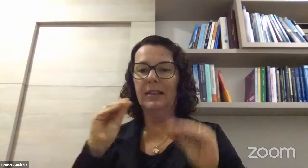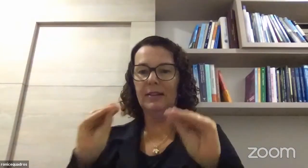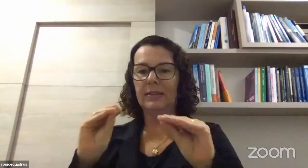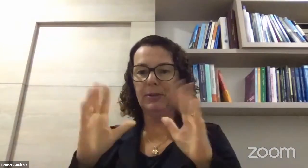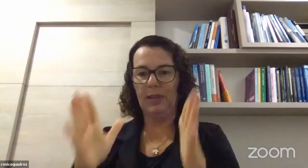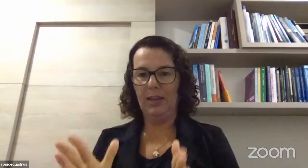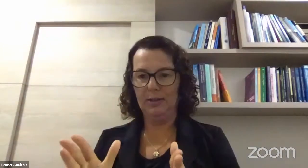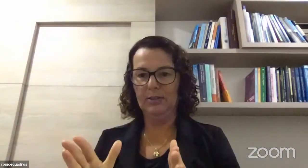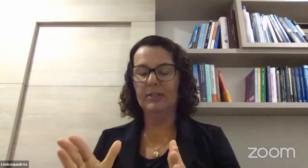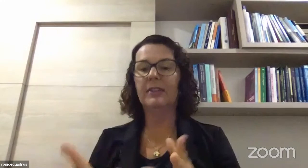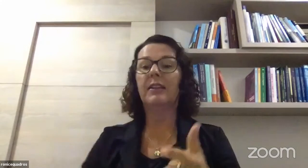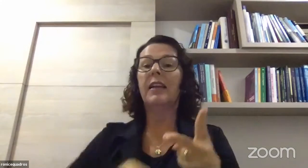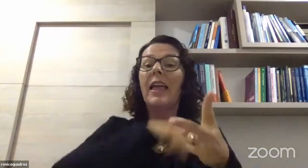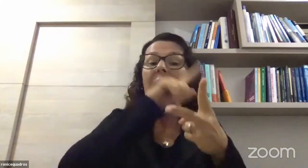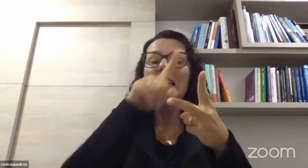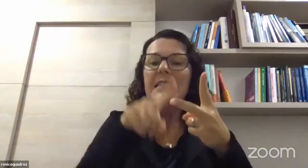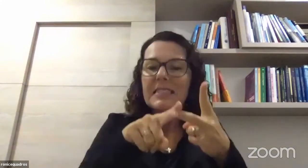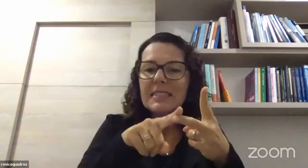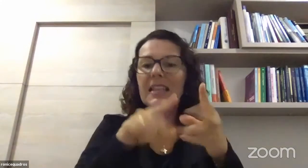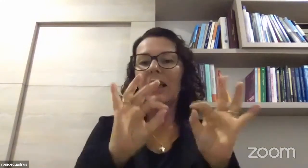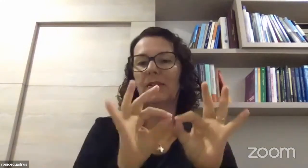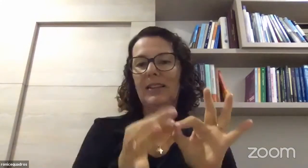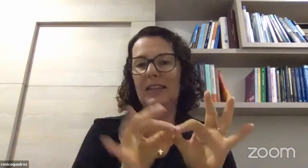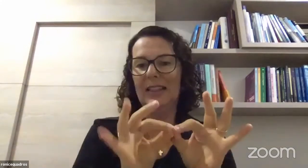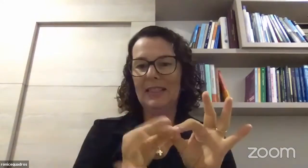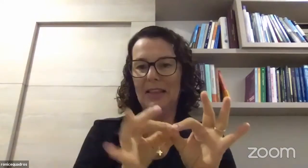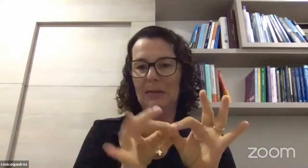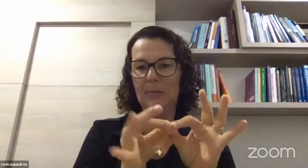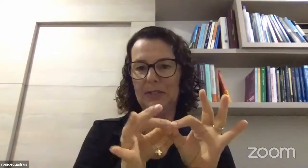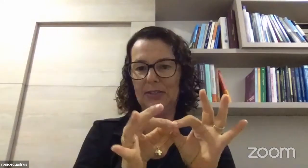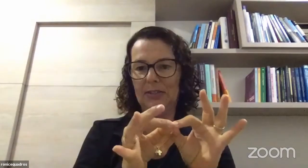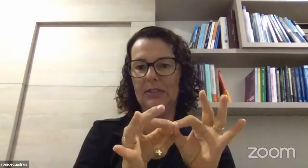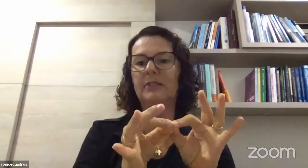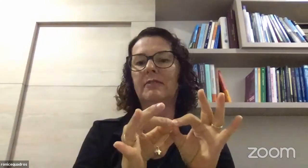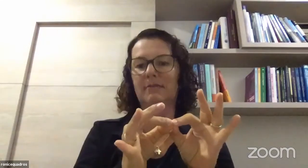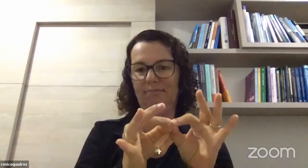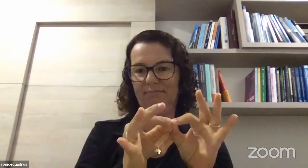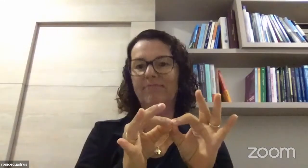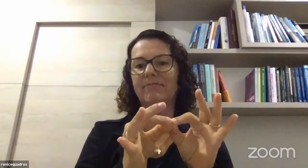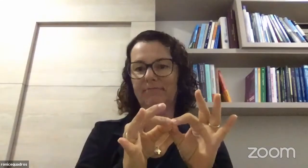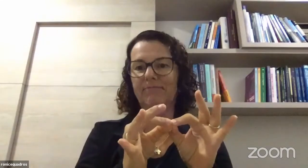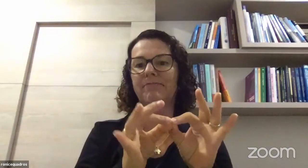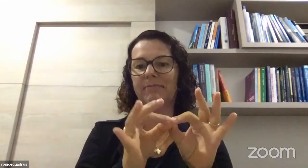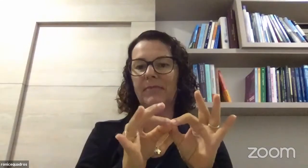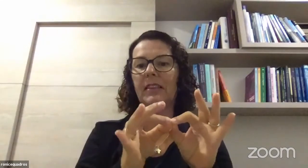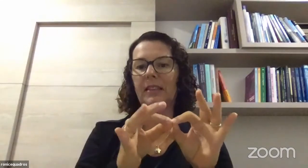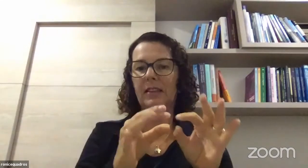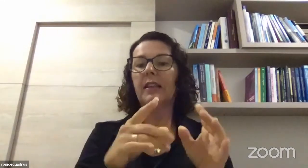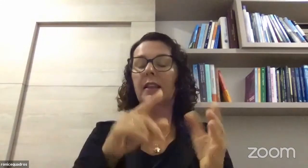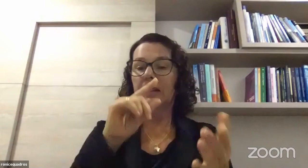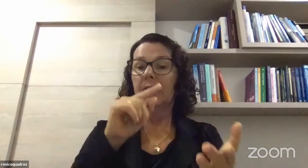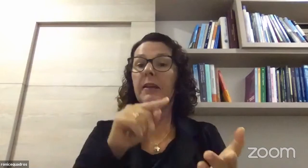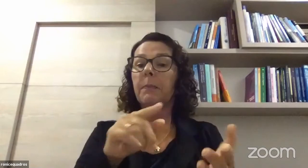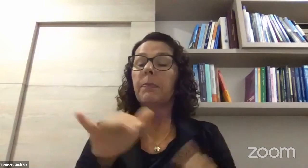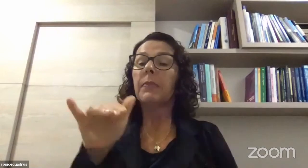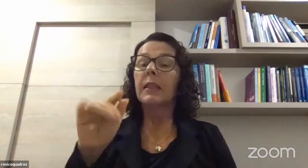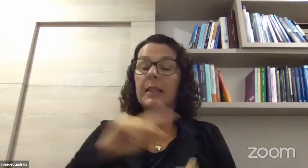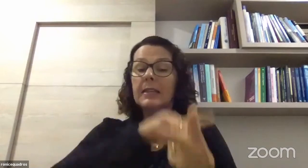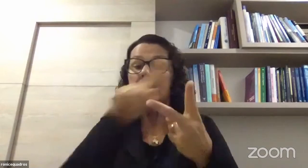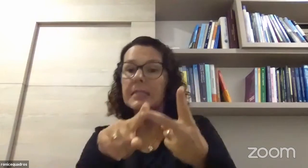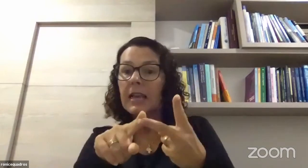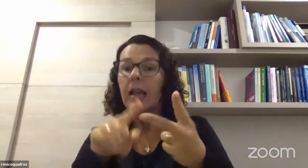and really focusing on teaching the deaf, but as